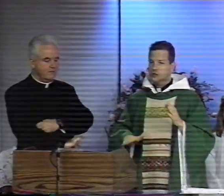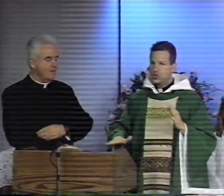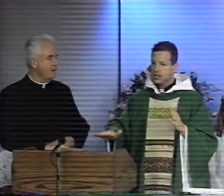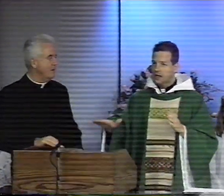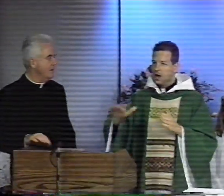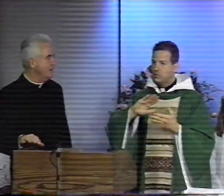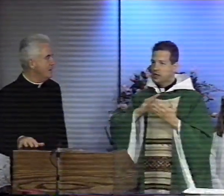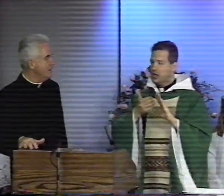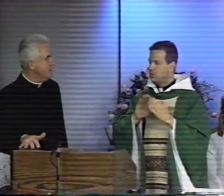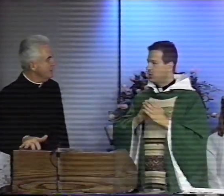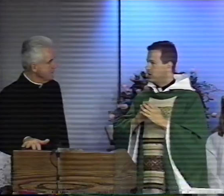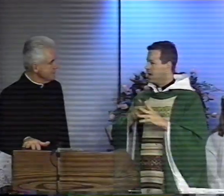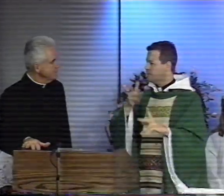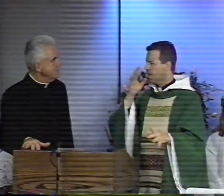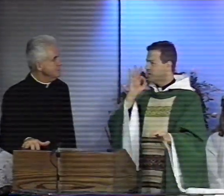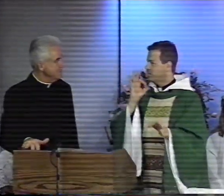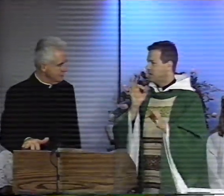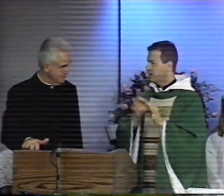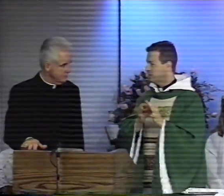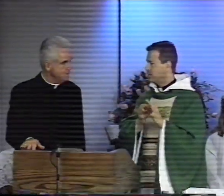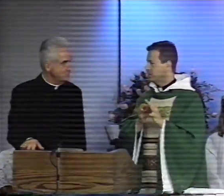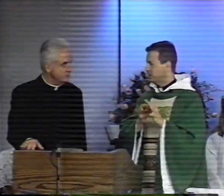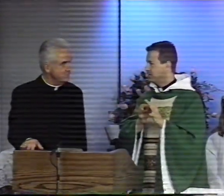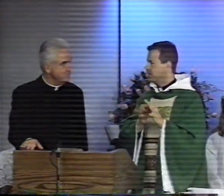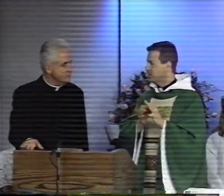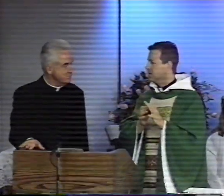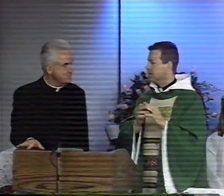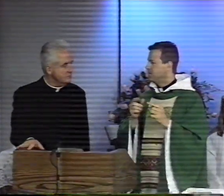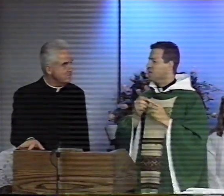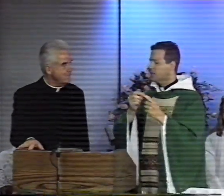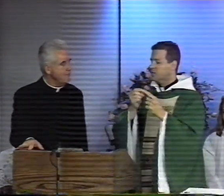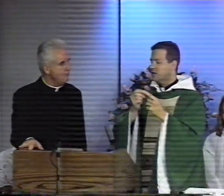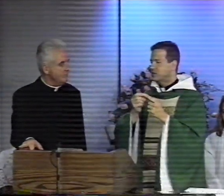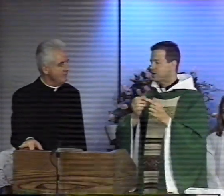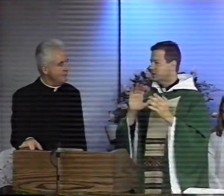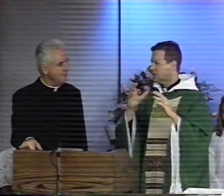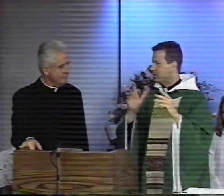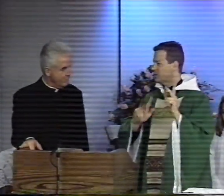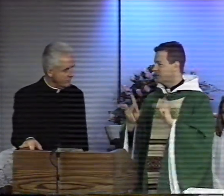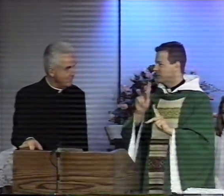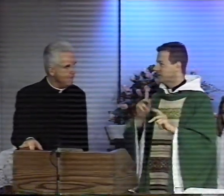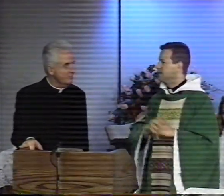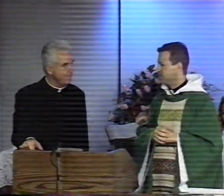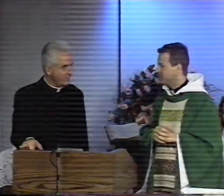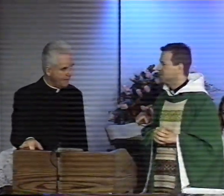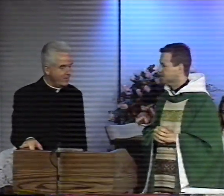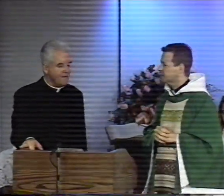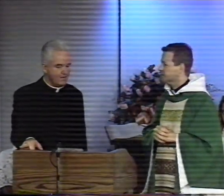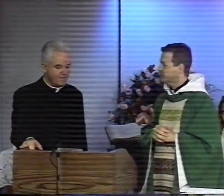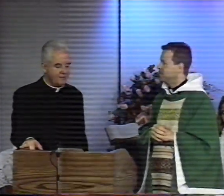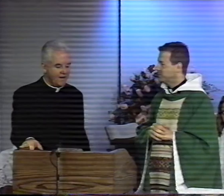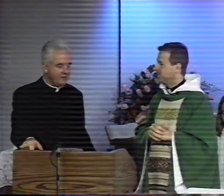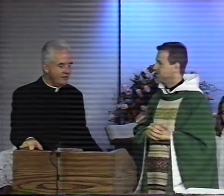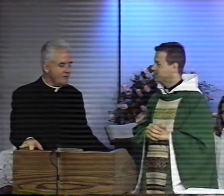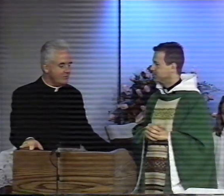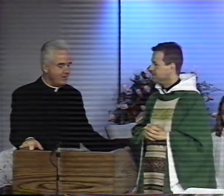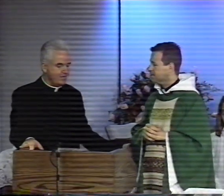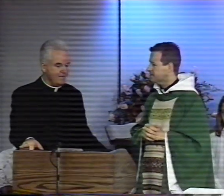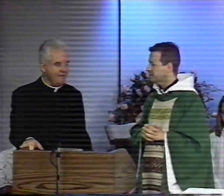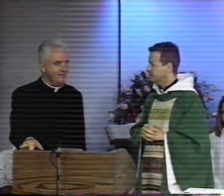really in every neighborhood and very faith-filled. A very, very special group of people. Yeah, and